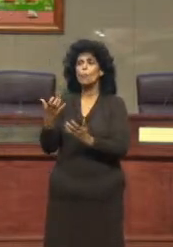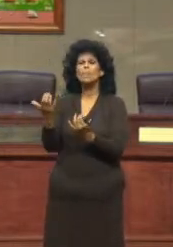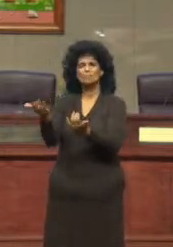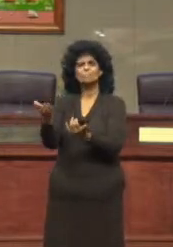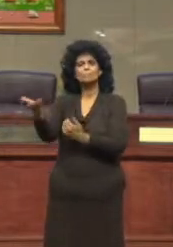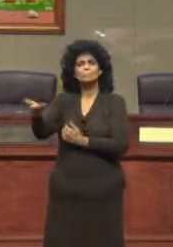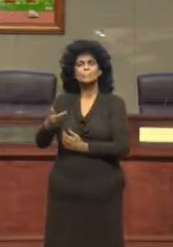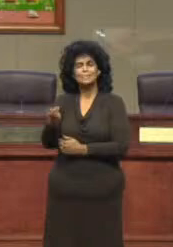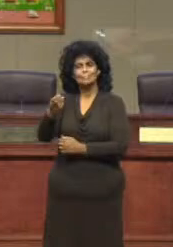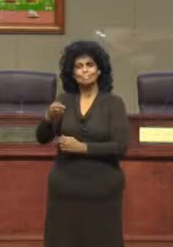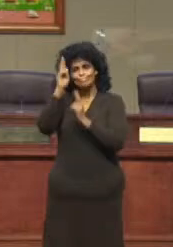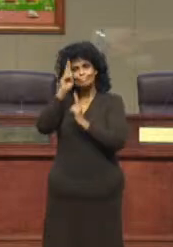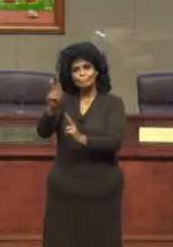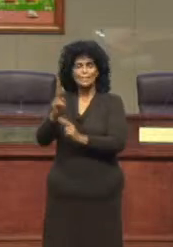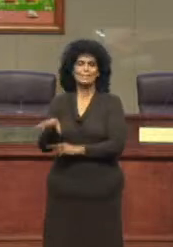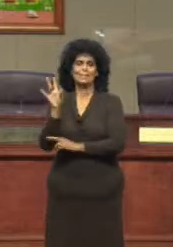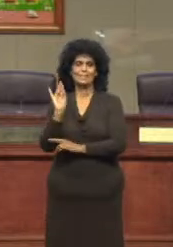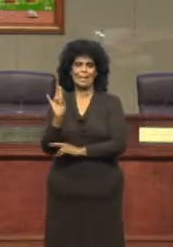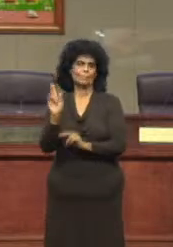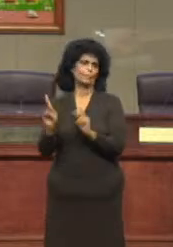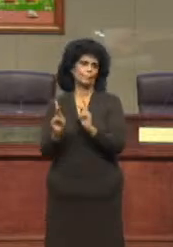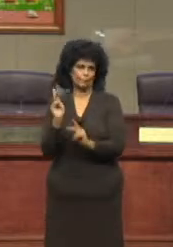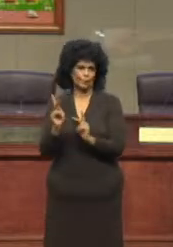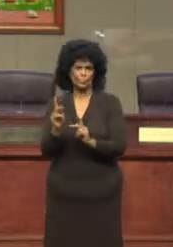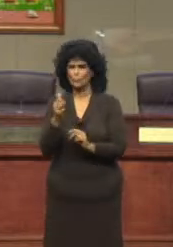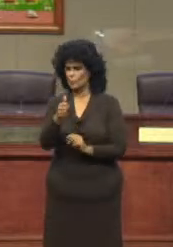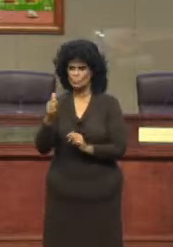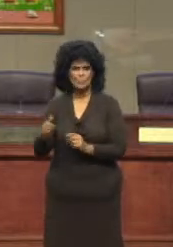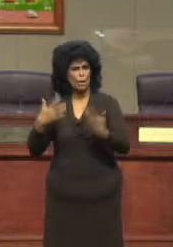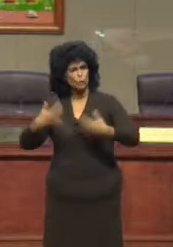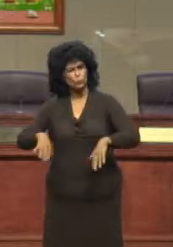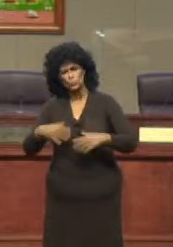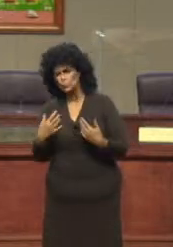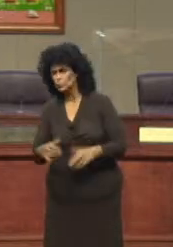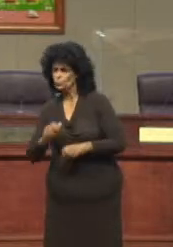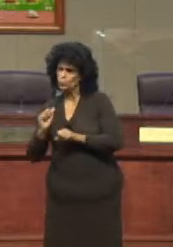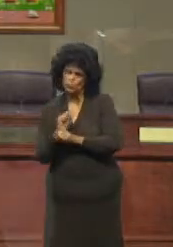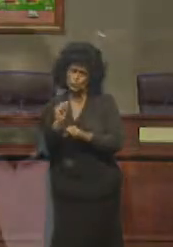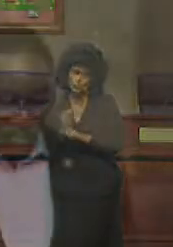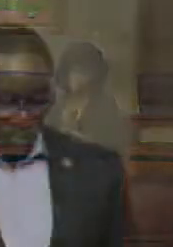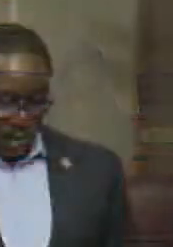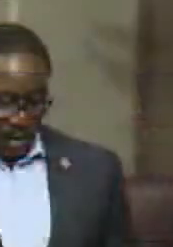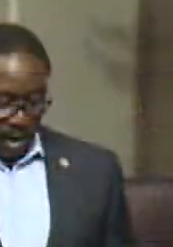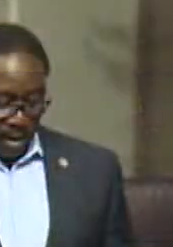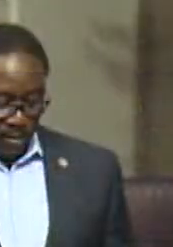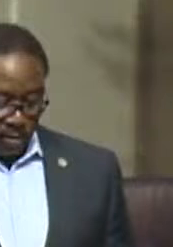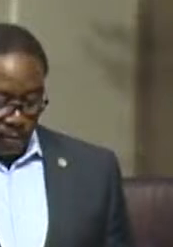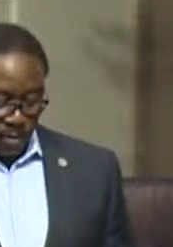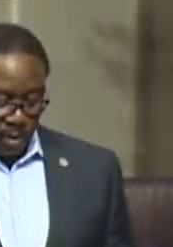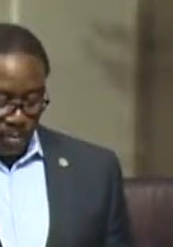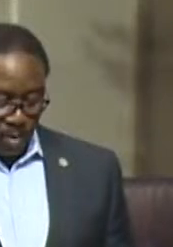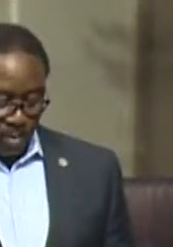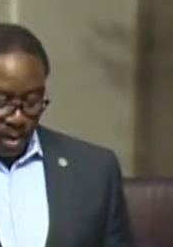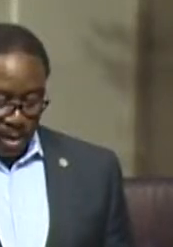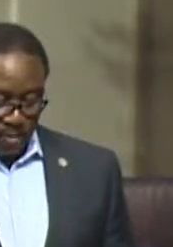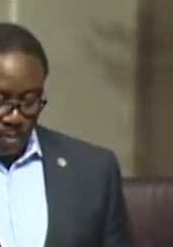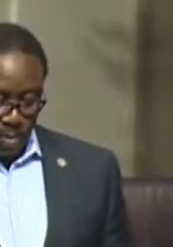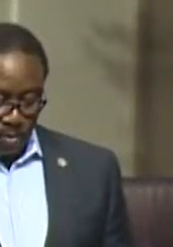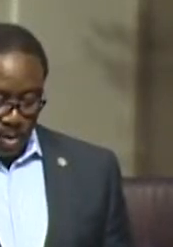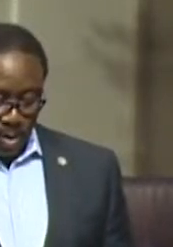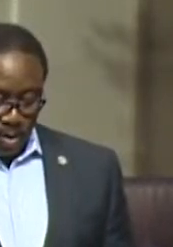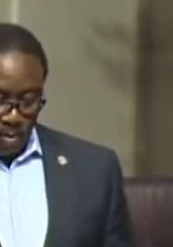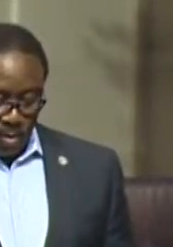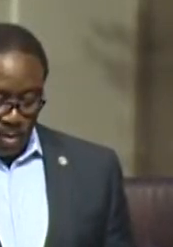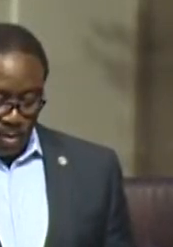effort. When I call your names, I'm going to ask that you please stand and be recognized. First, I'm going to begin